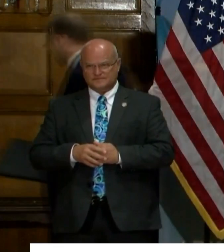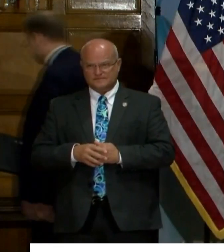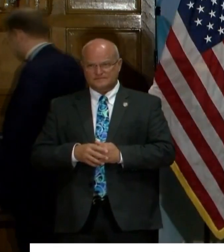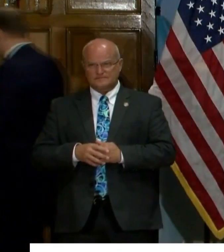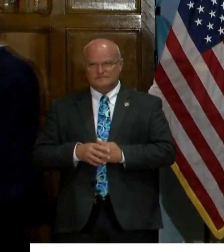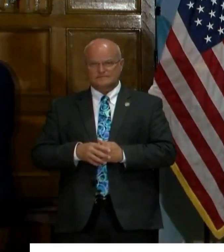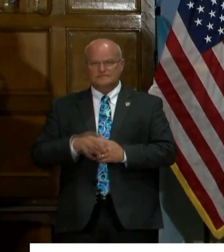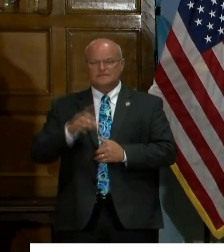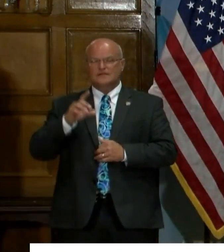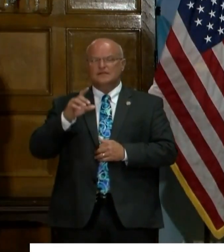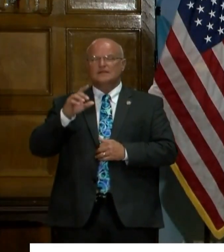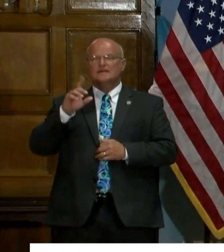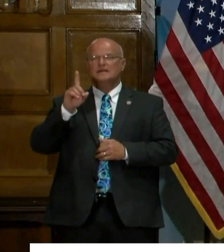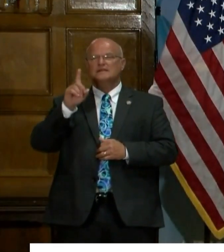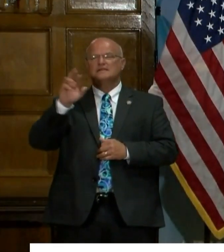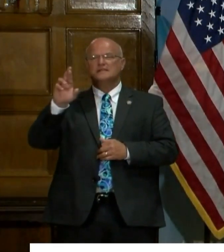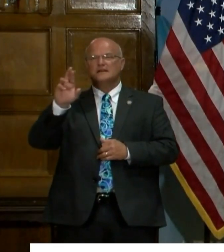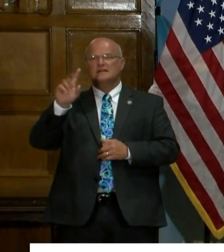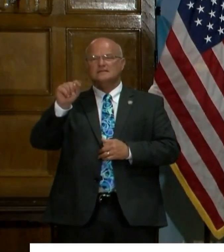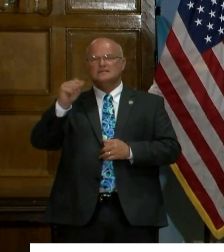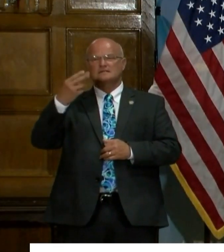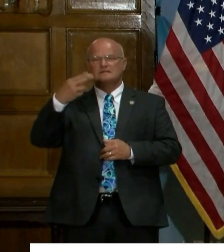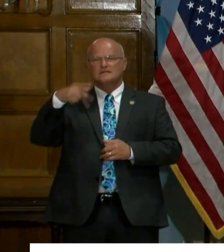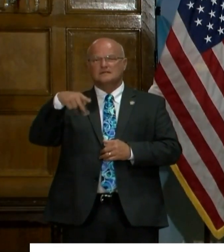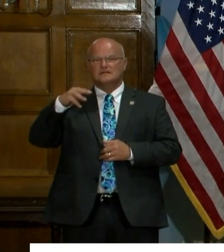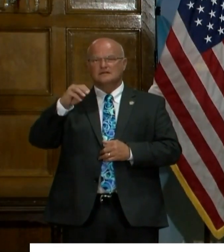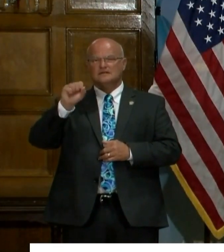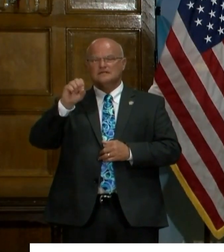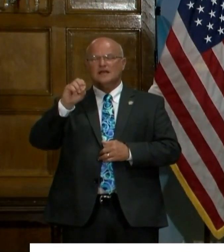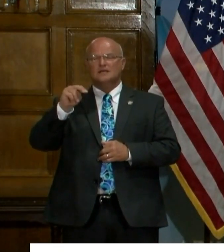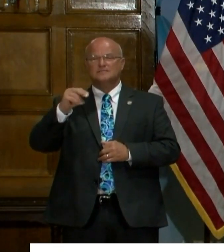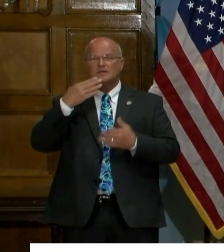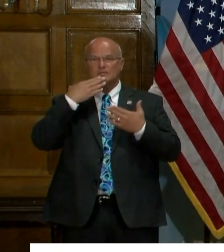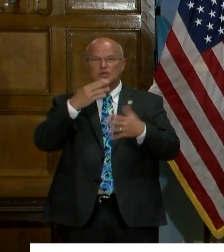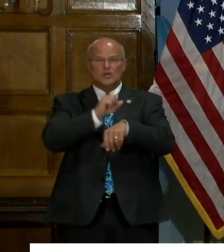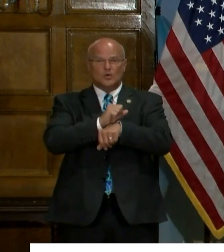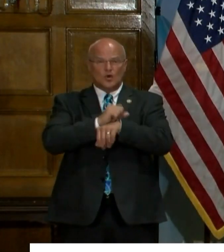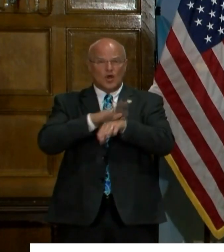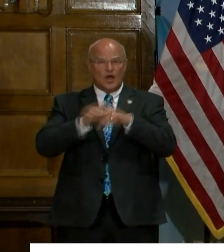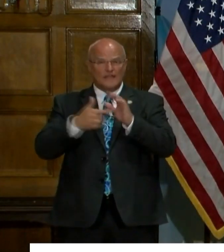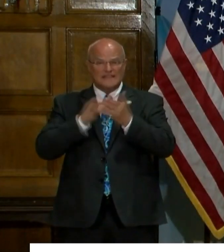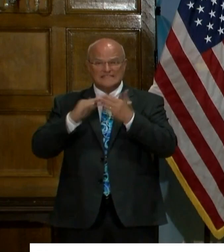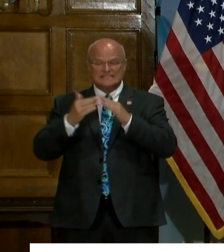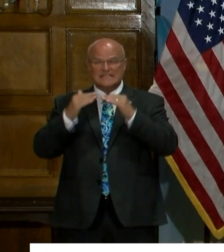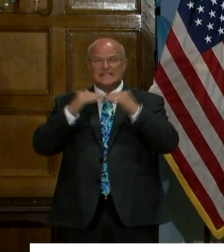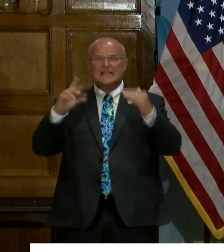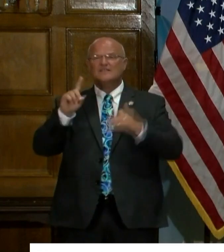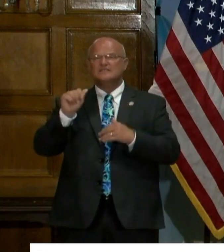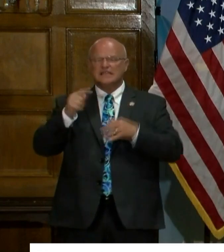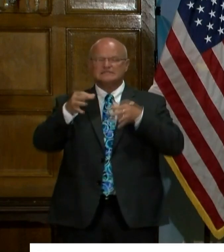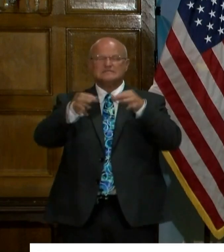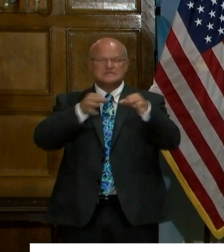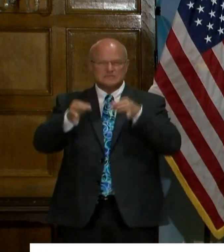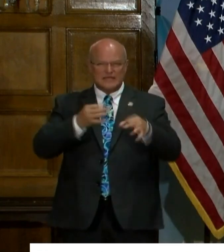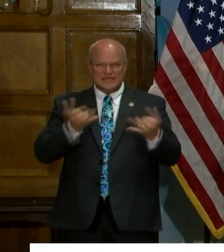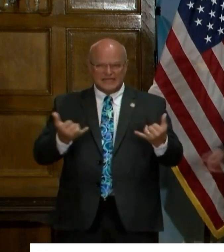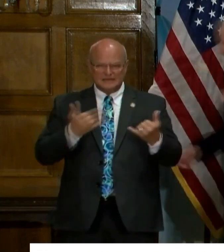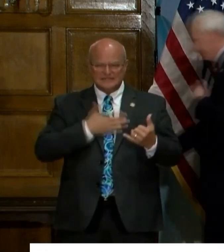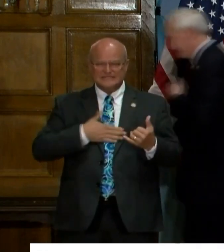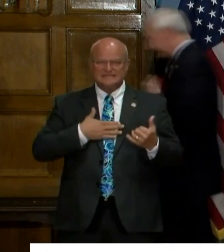Come ahead, Dr. Thompson. Again, let me say how much we appreciate you working on this city-level data, and you can explain it. Thank